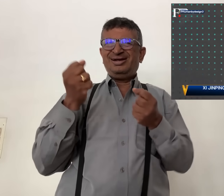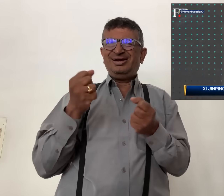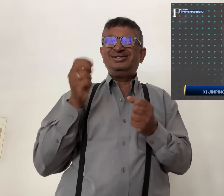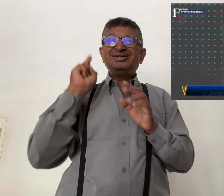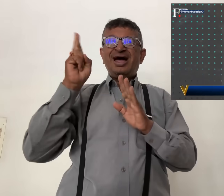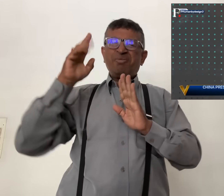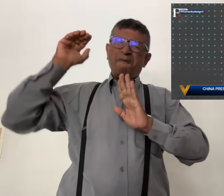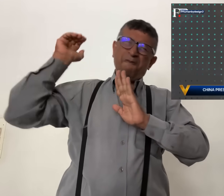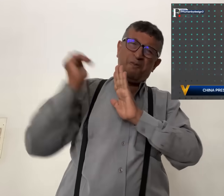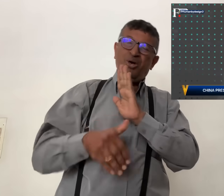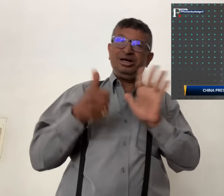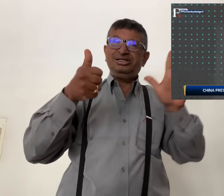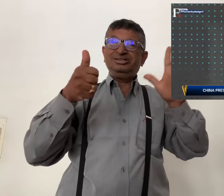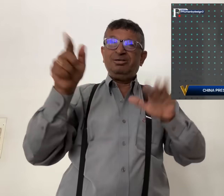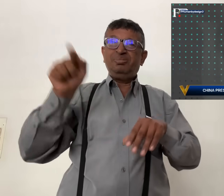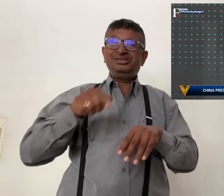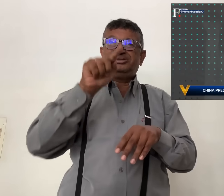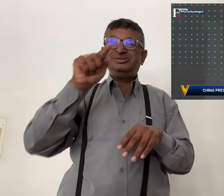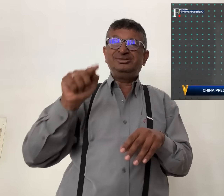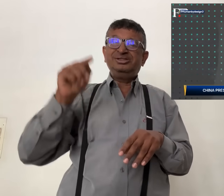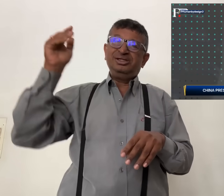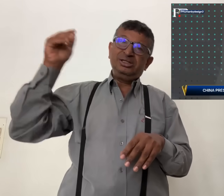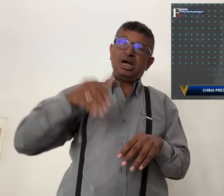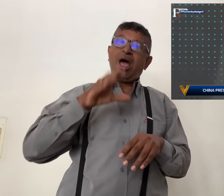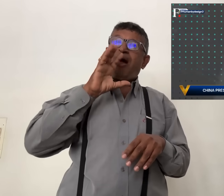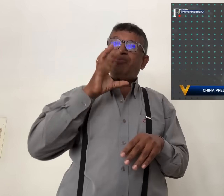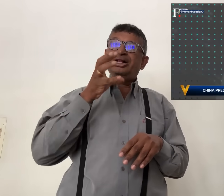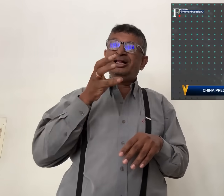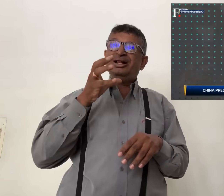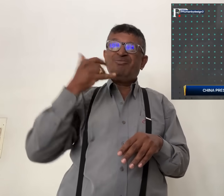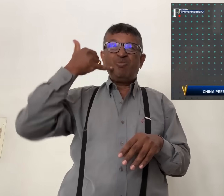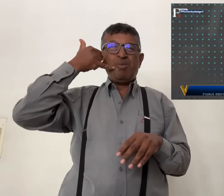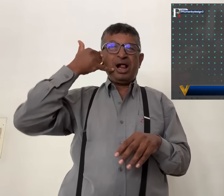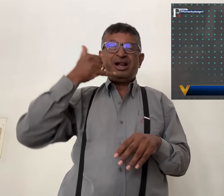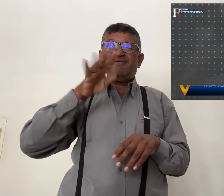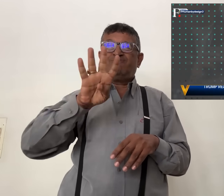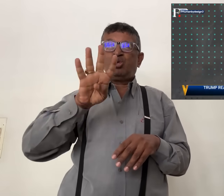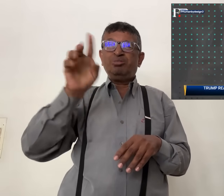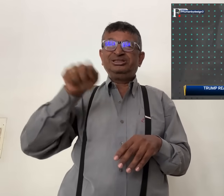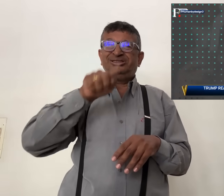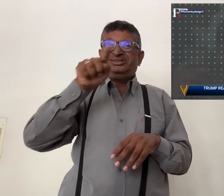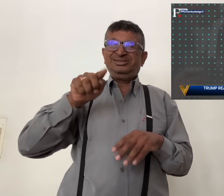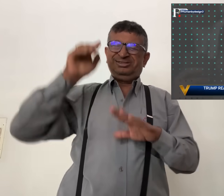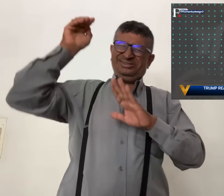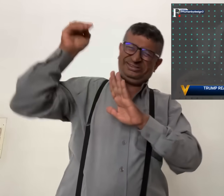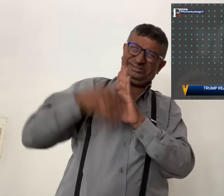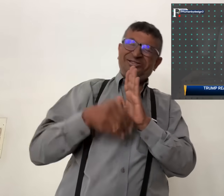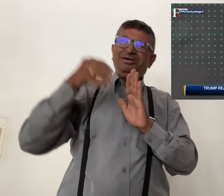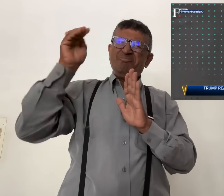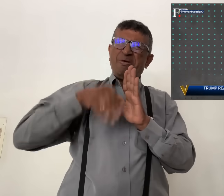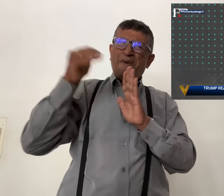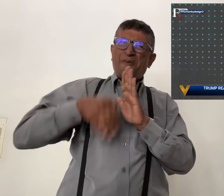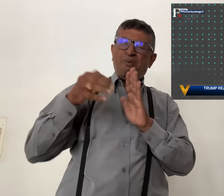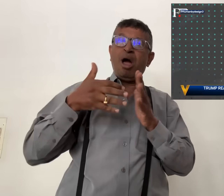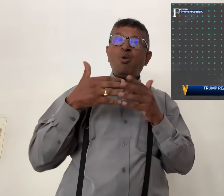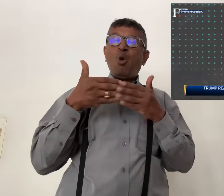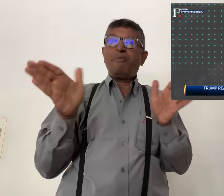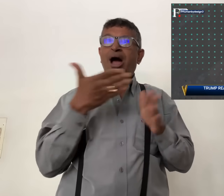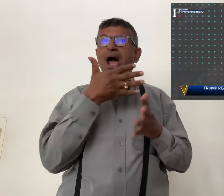is also the best top level. For each bag, the cost is 25 USD. The one piece of bag, the hardware will cost 150 USD. Edge oil. For each bag, it will cost